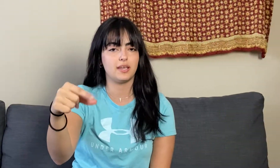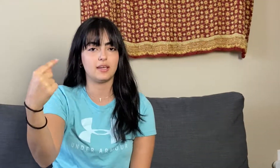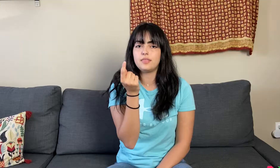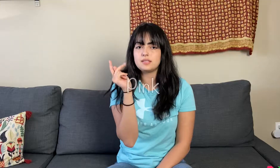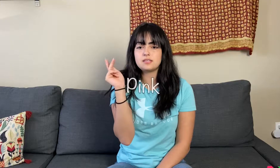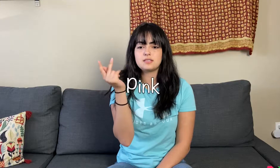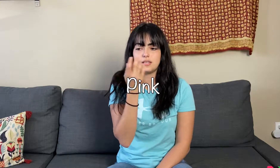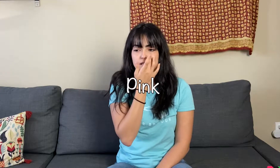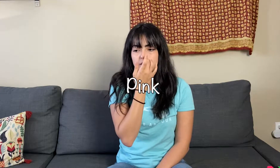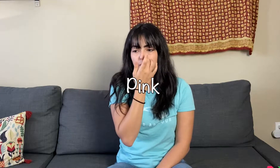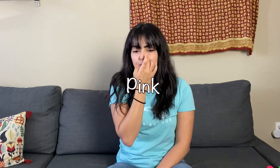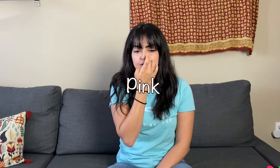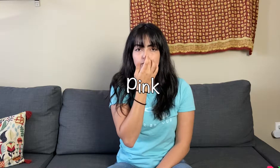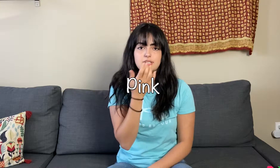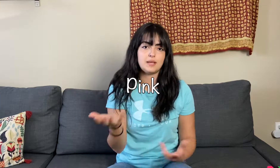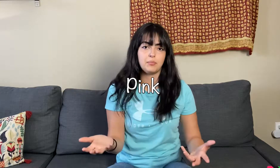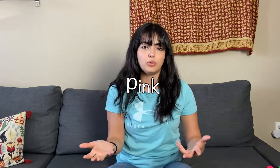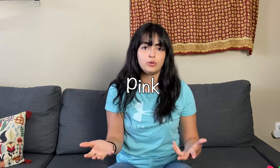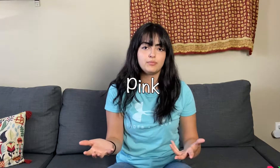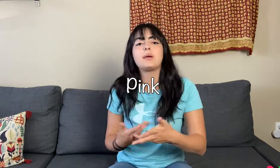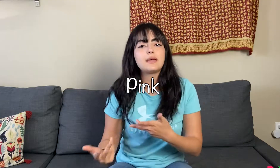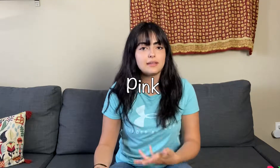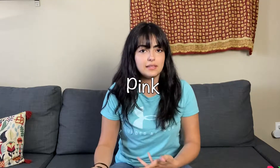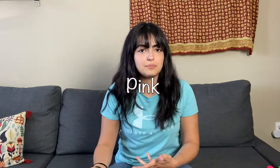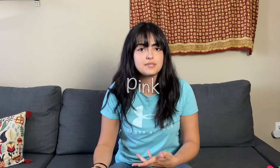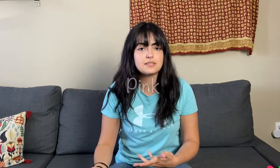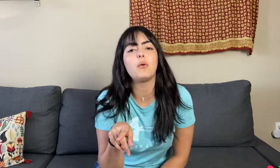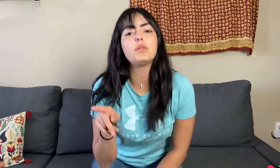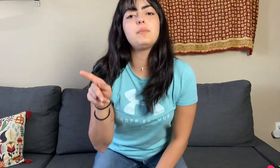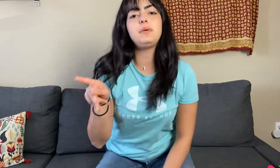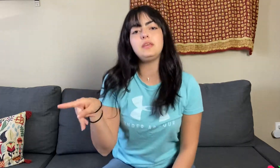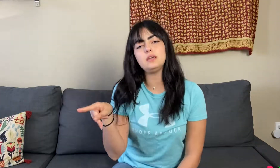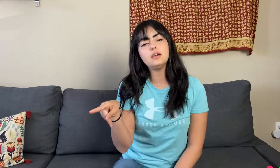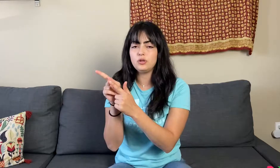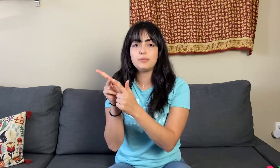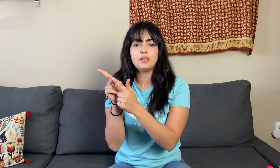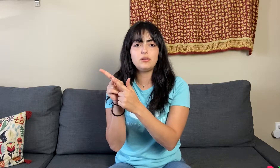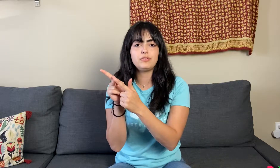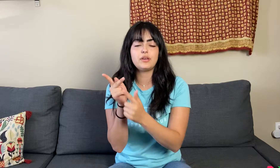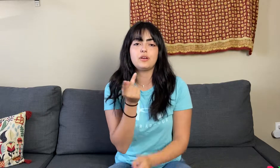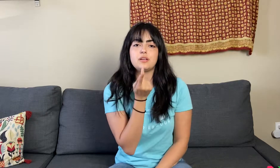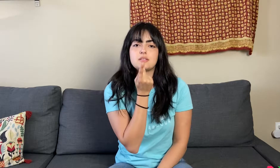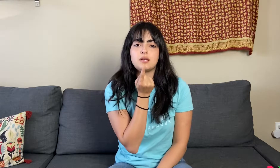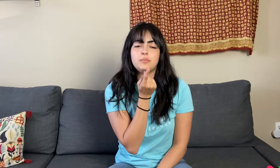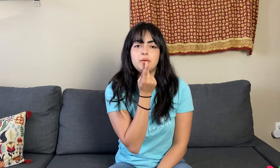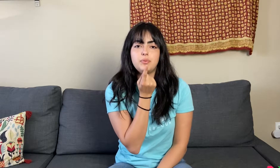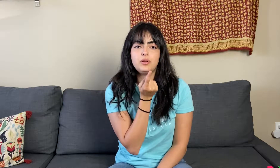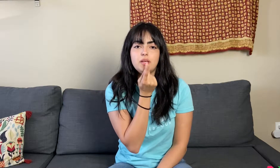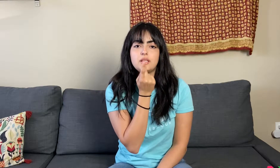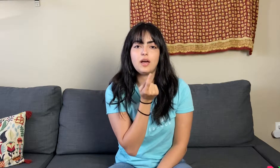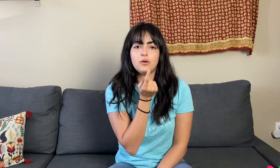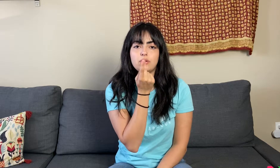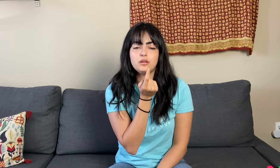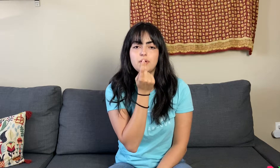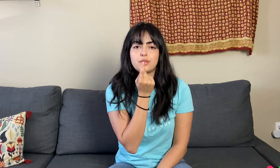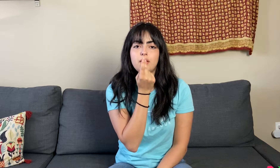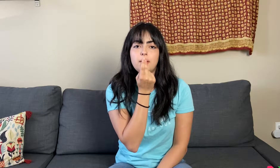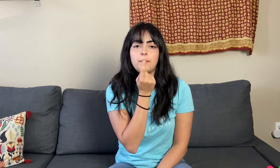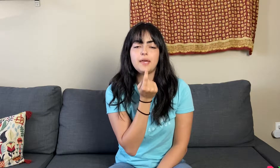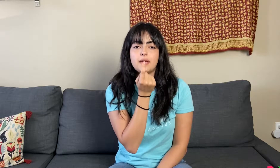it. This is supposed to resemble pink lips. With a P, your middle finger is going to be pulling down your mouth. Pink. You're